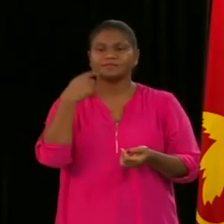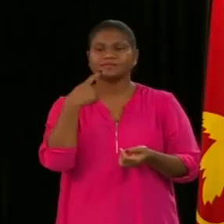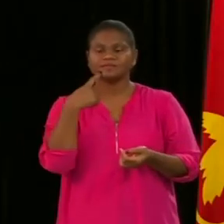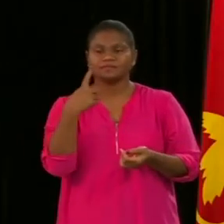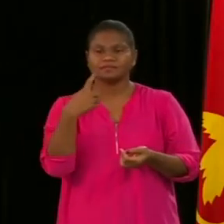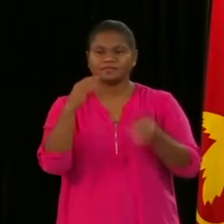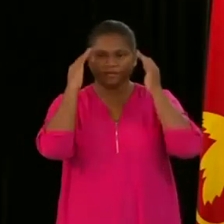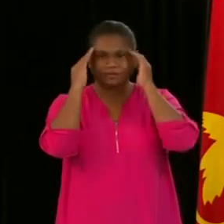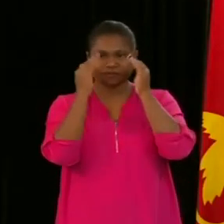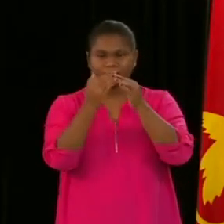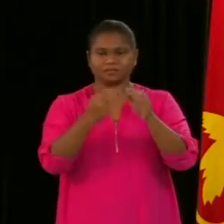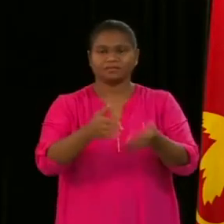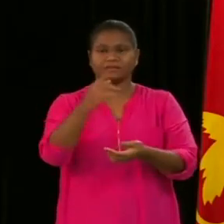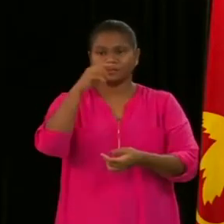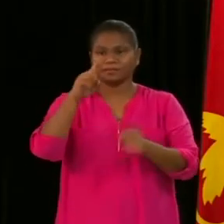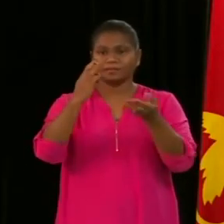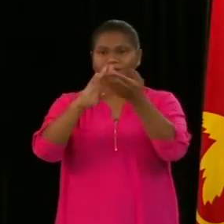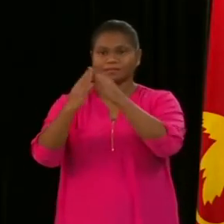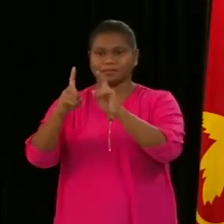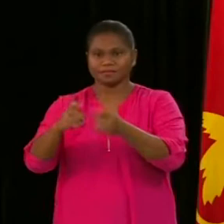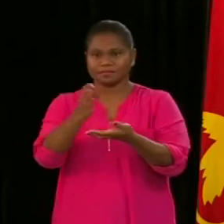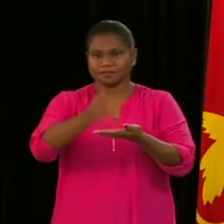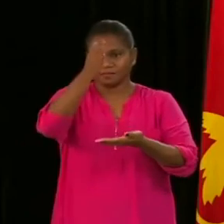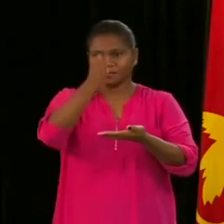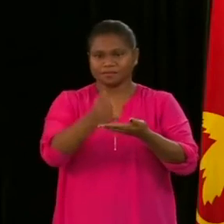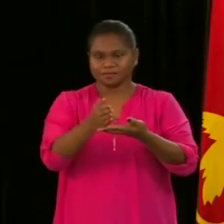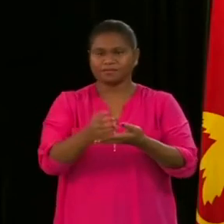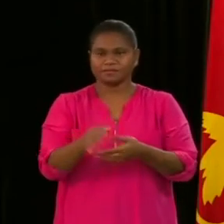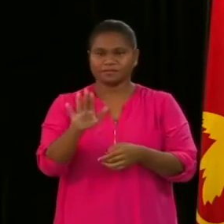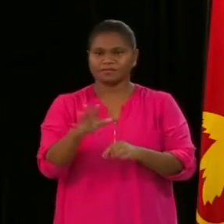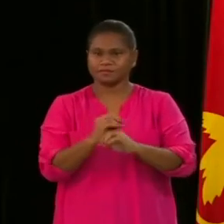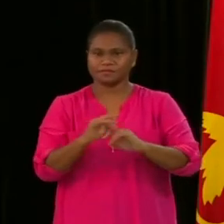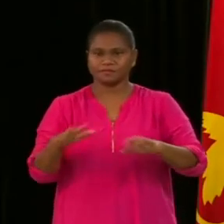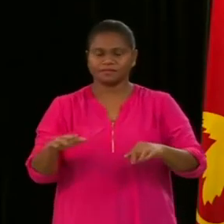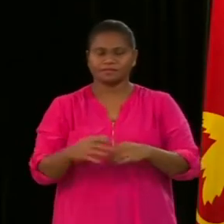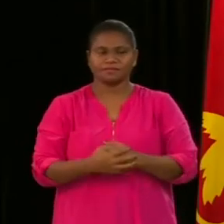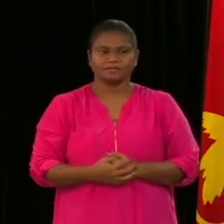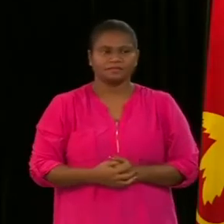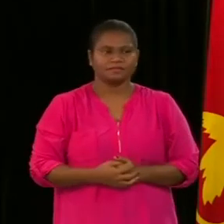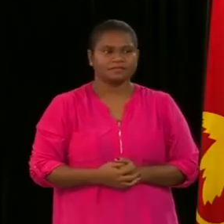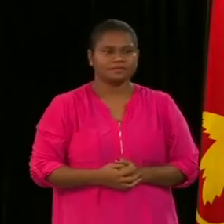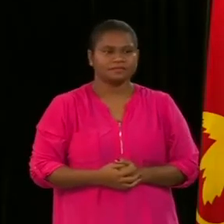focusing on the border towns to make sure that we contain COVID-19.